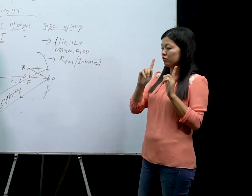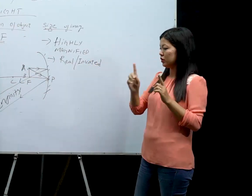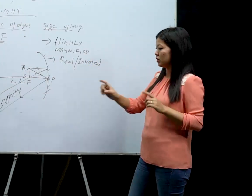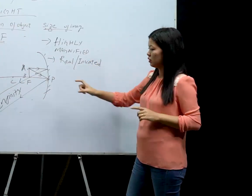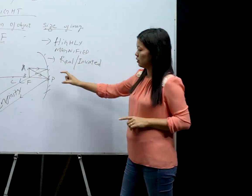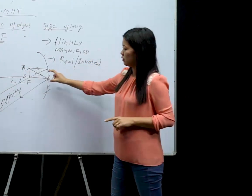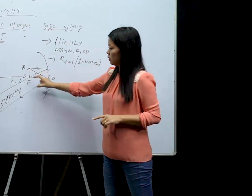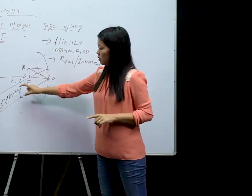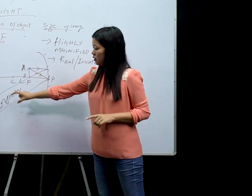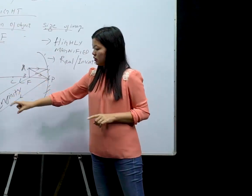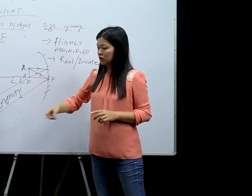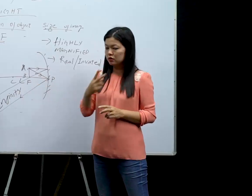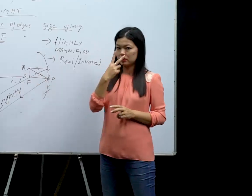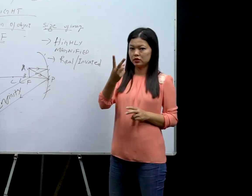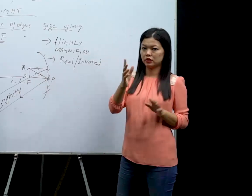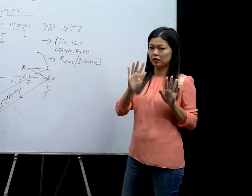Clear?